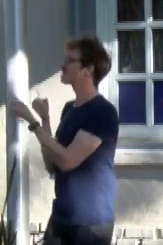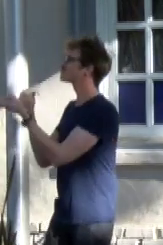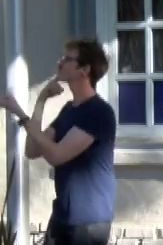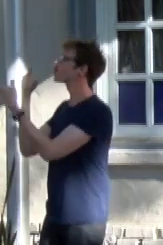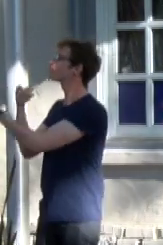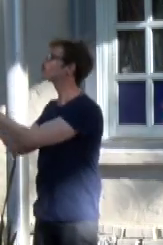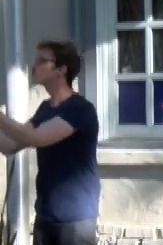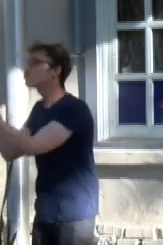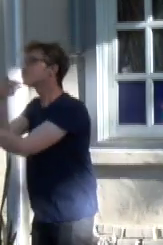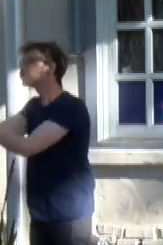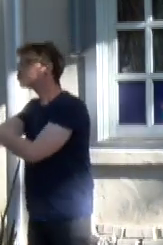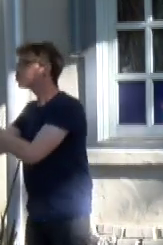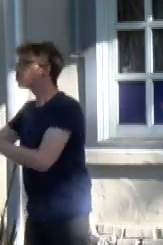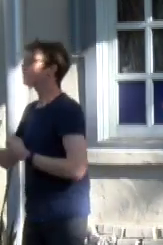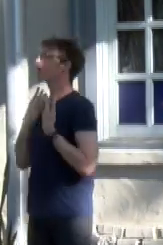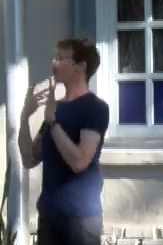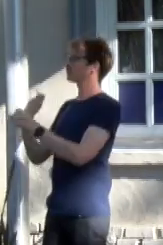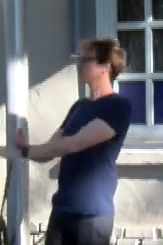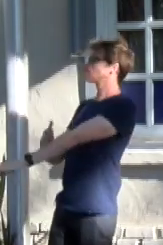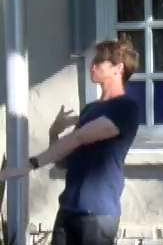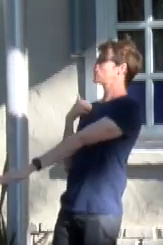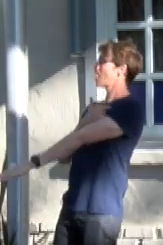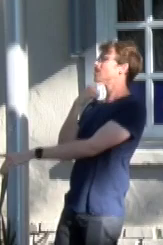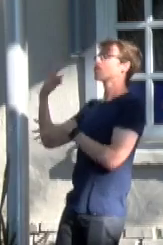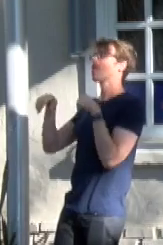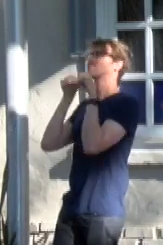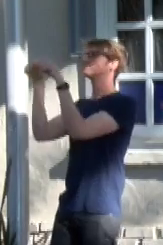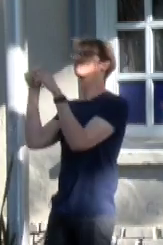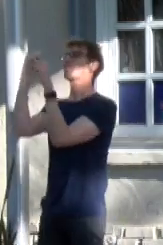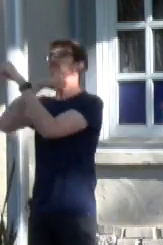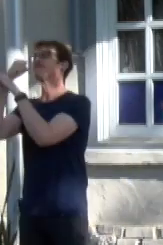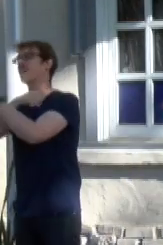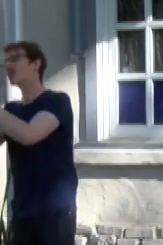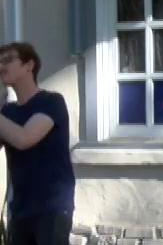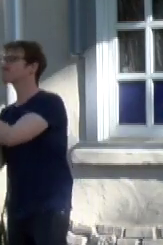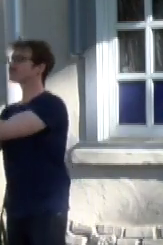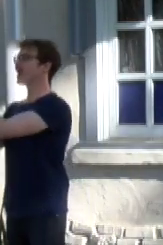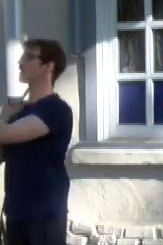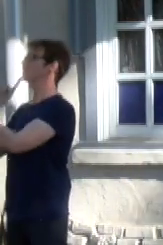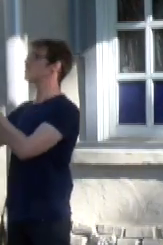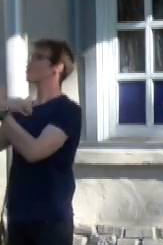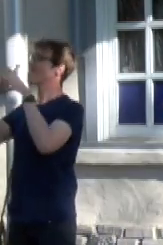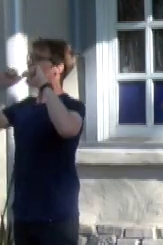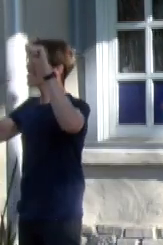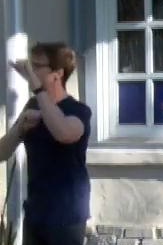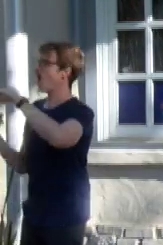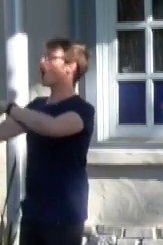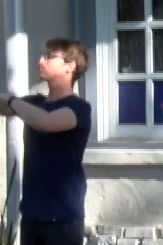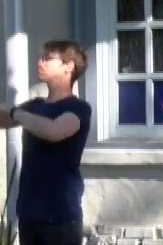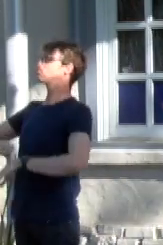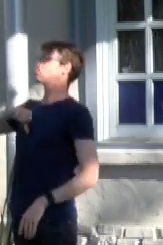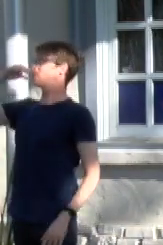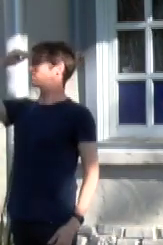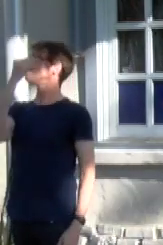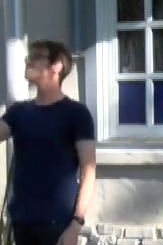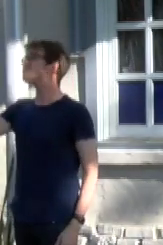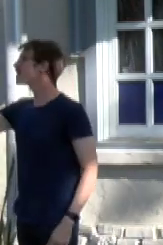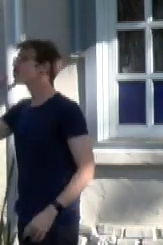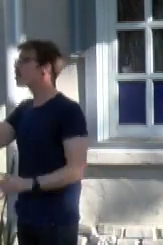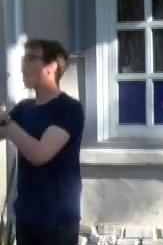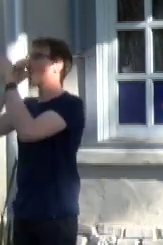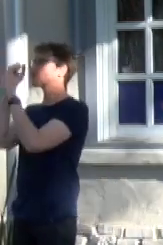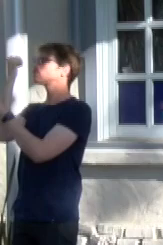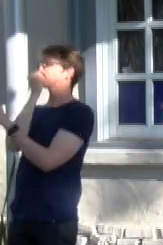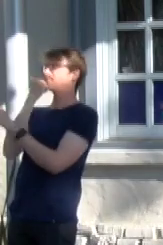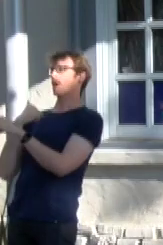you. You make us better. We will continue to fight and be loud and be proud. They will not silence